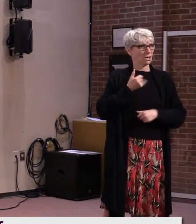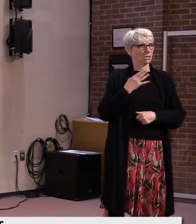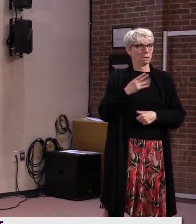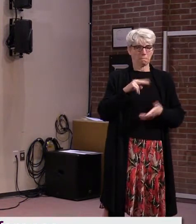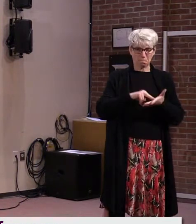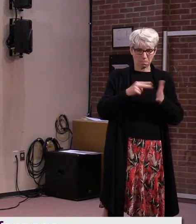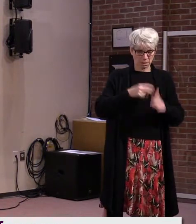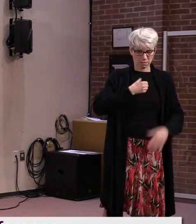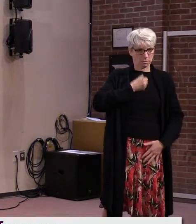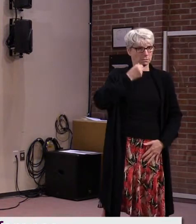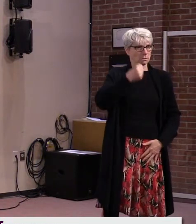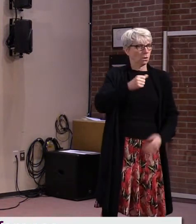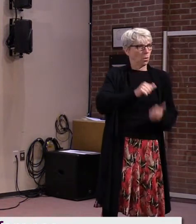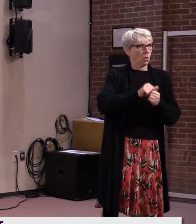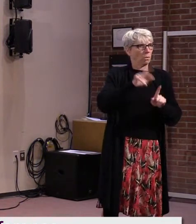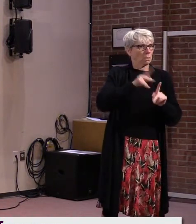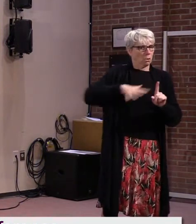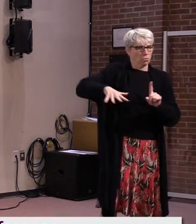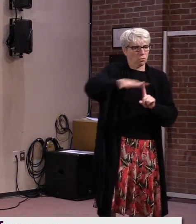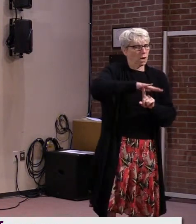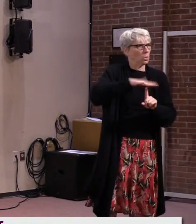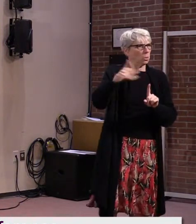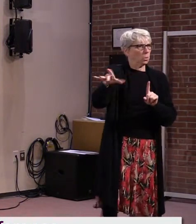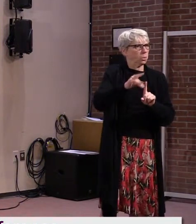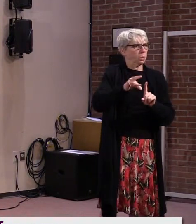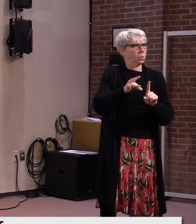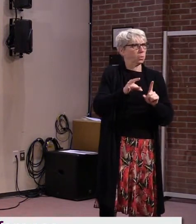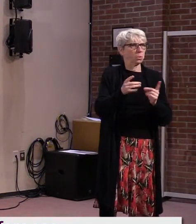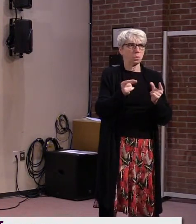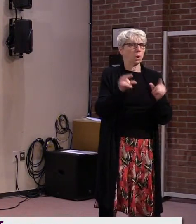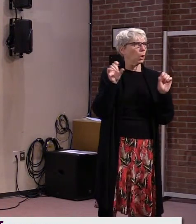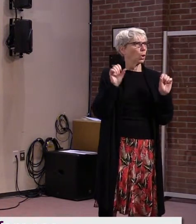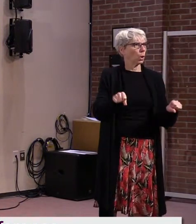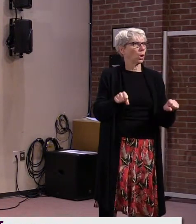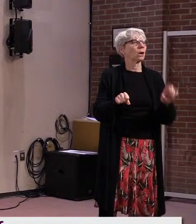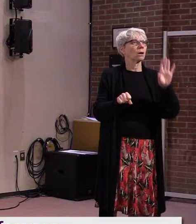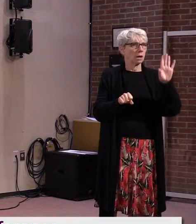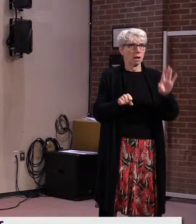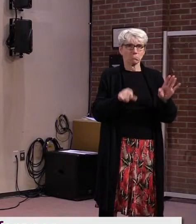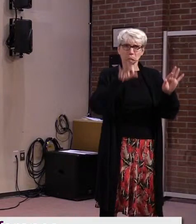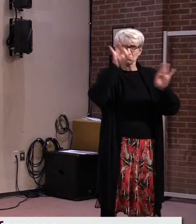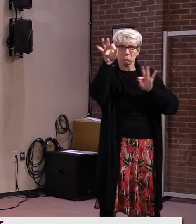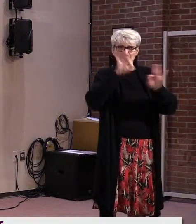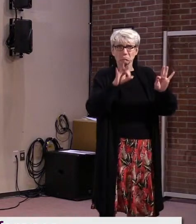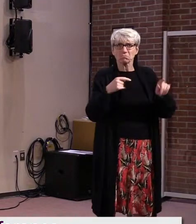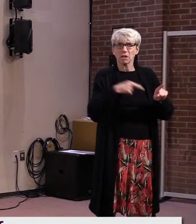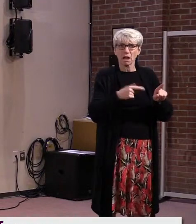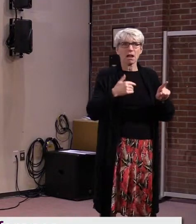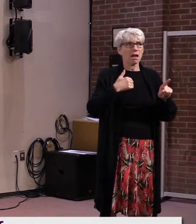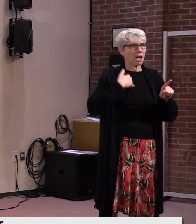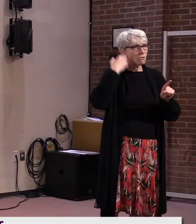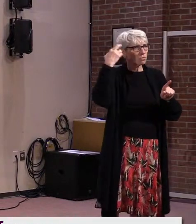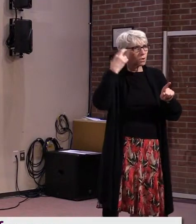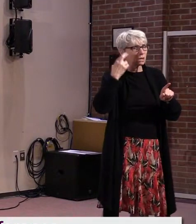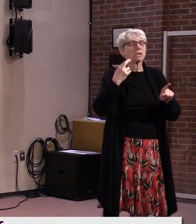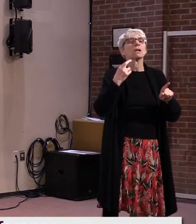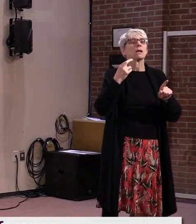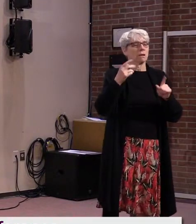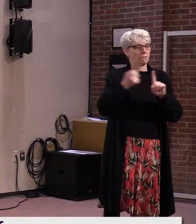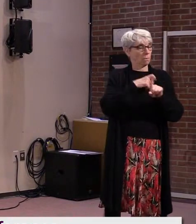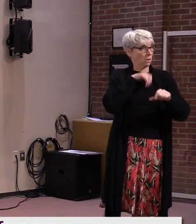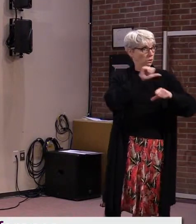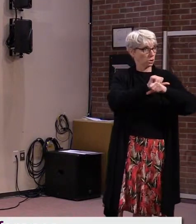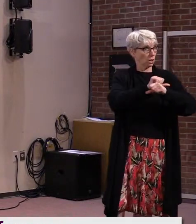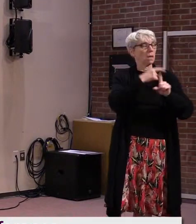risk of exposure to COVID can get a booster if they meet the criteria of having gone 6 months after having